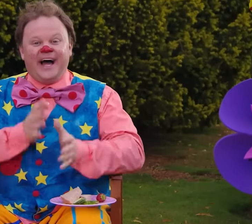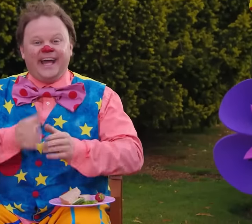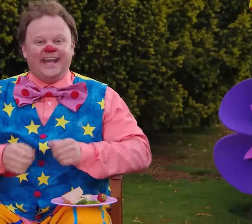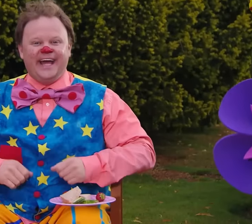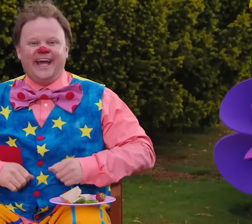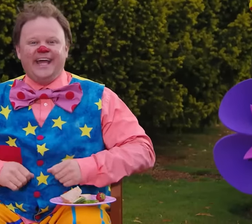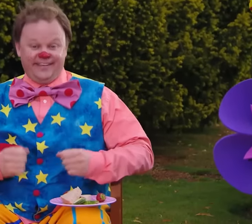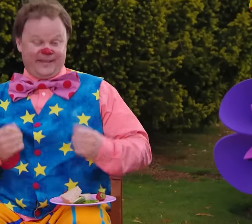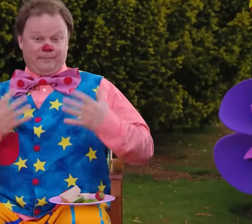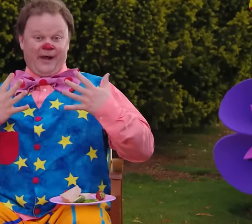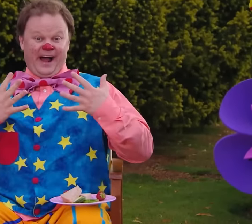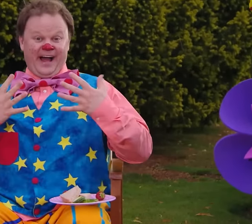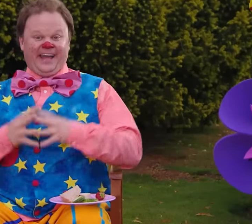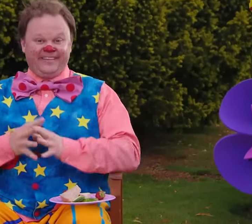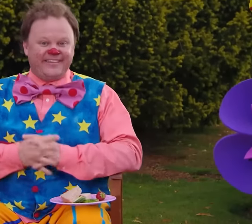sign. Surprise.